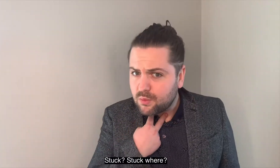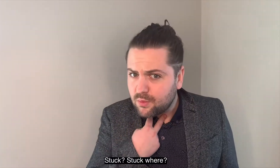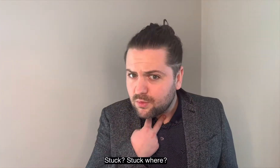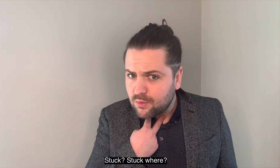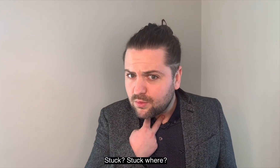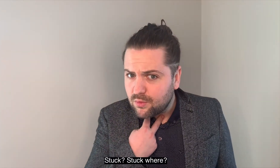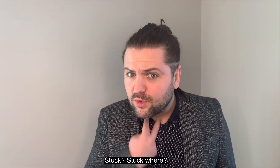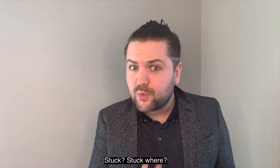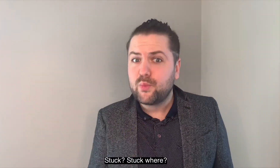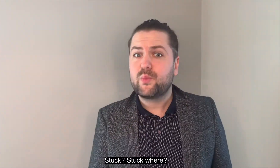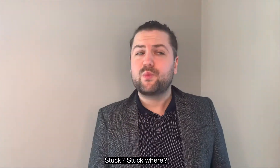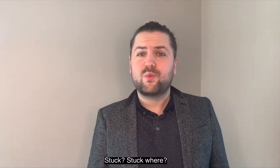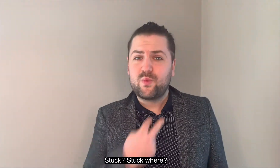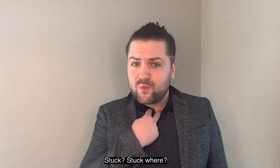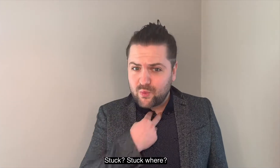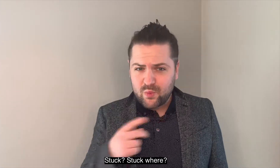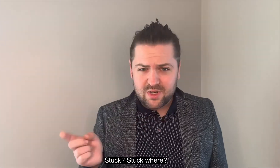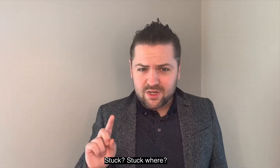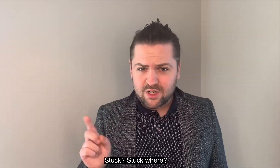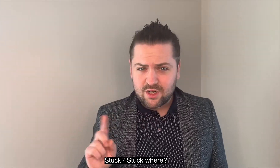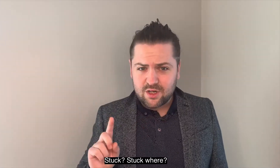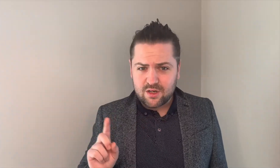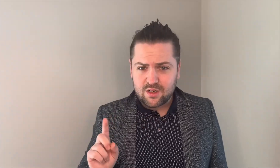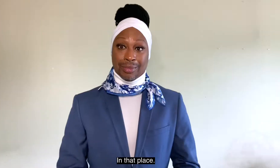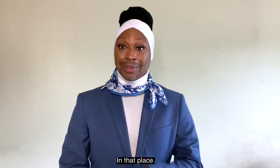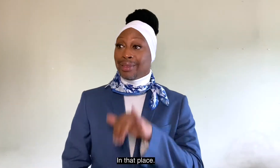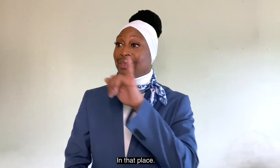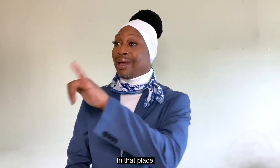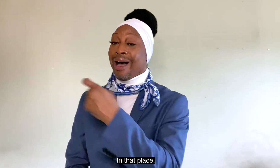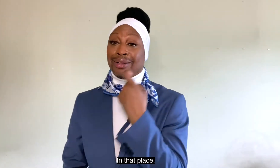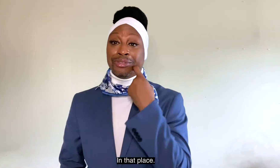Stuck? Stuck where? In that place.